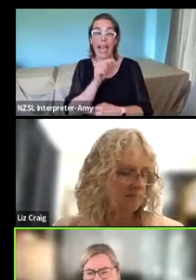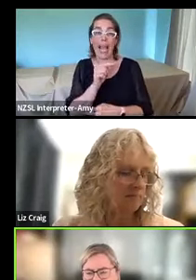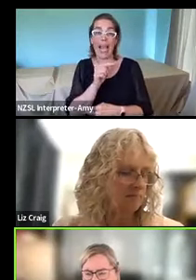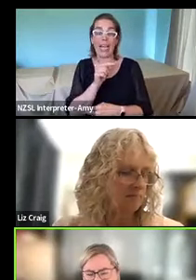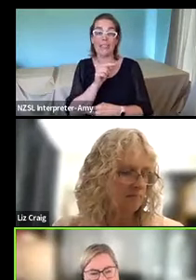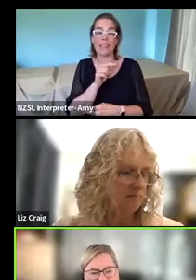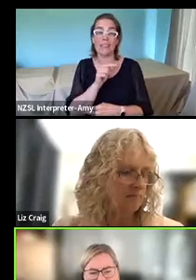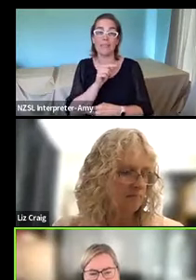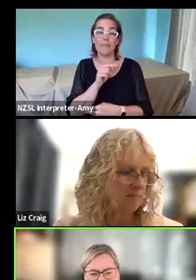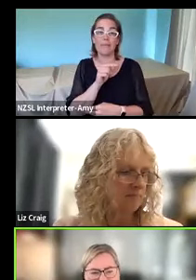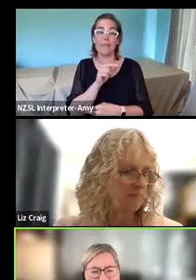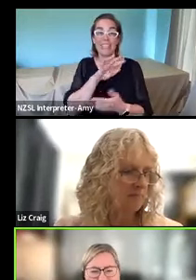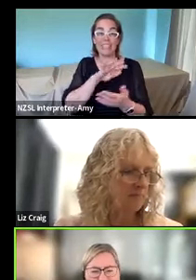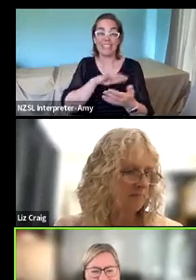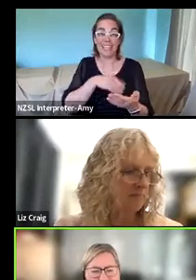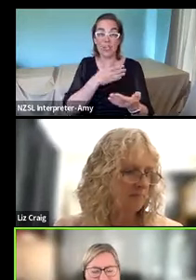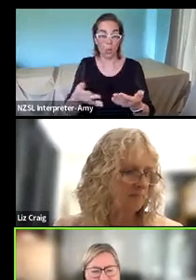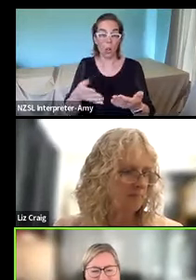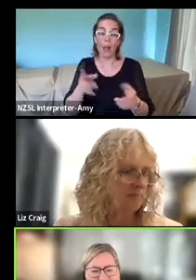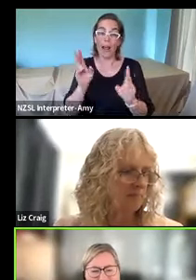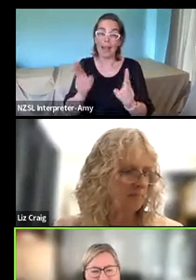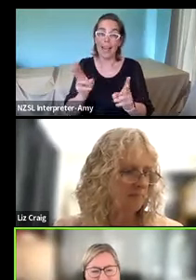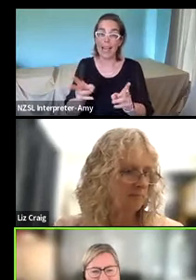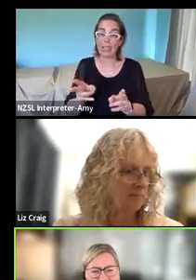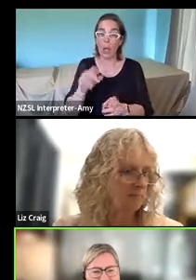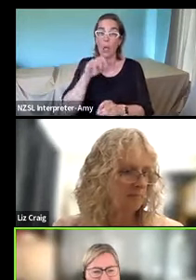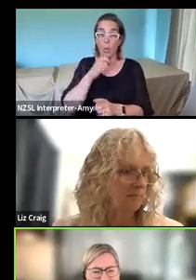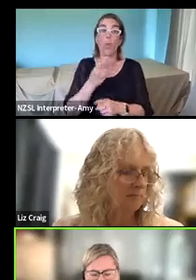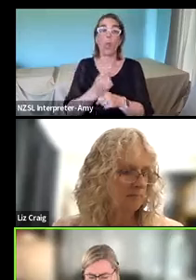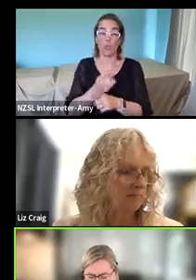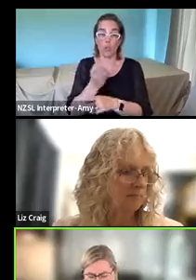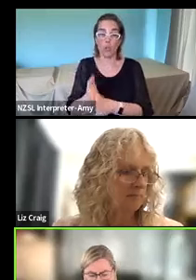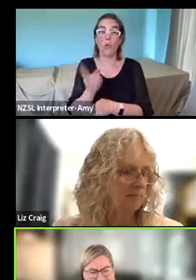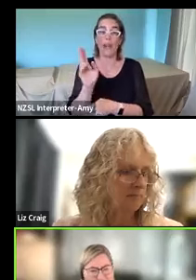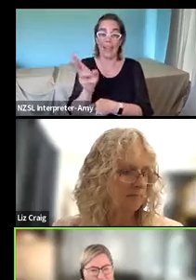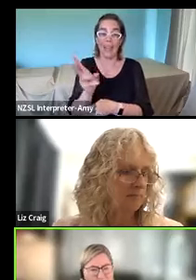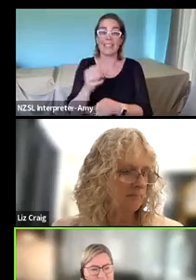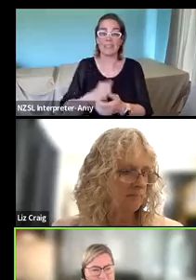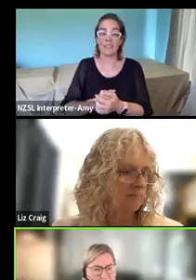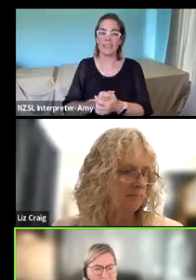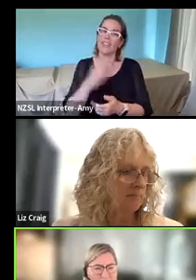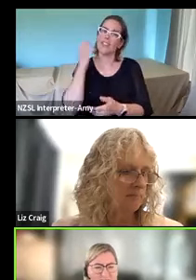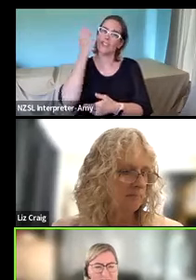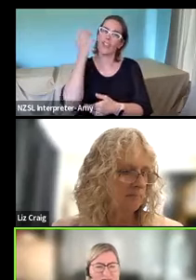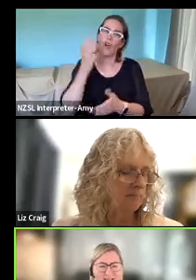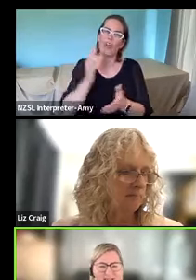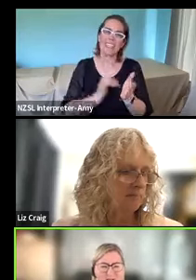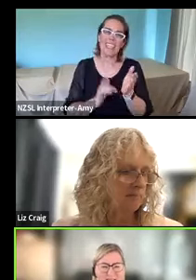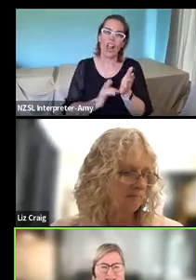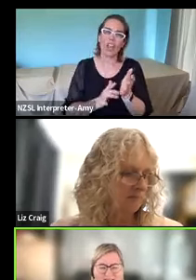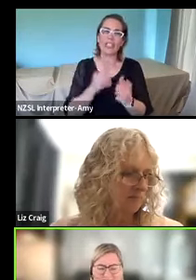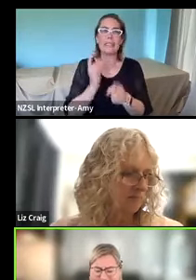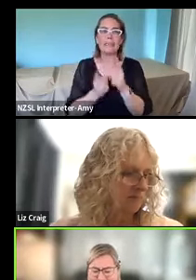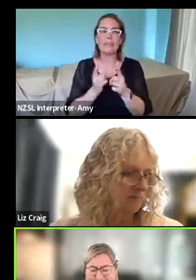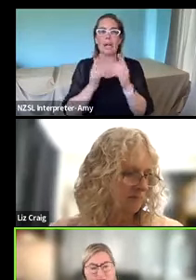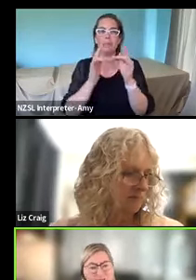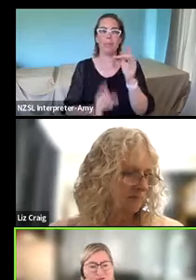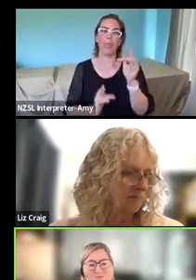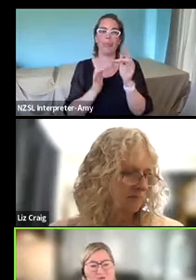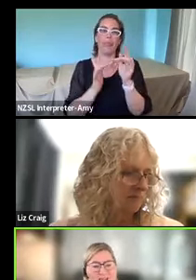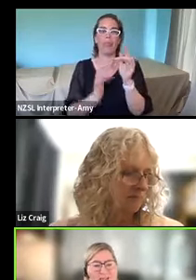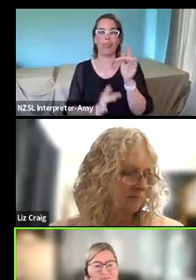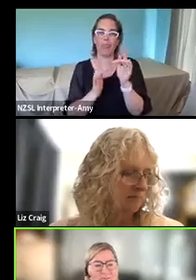reschedule, and we'll talk to you again. My sincere apologies. Technology sometimes fails us like this,